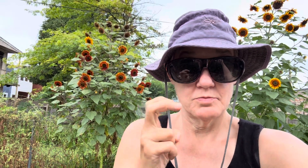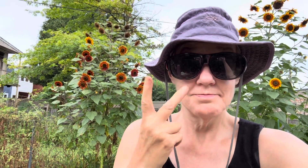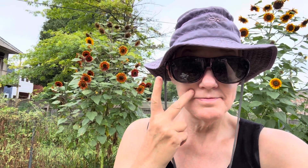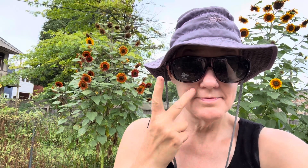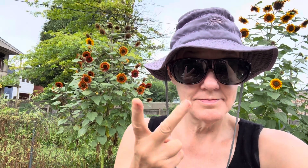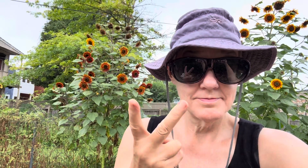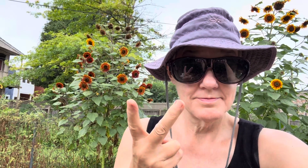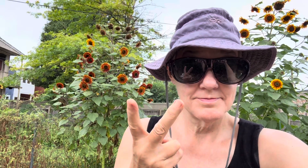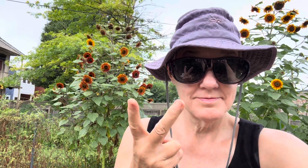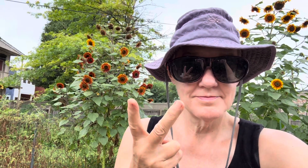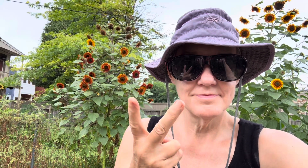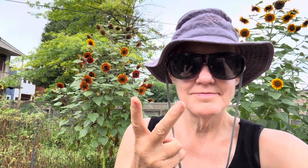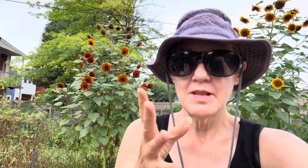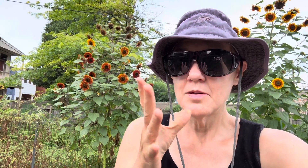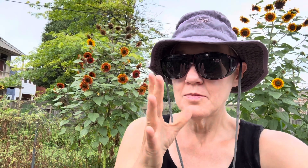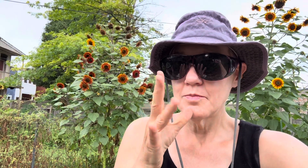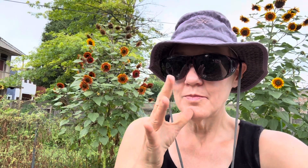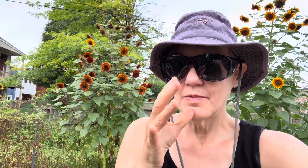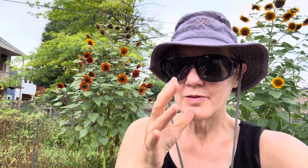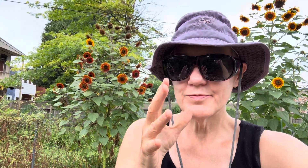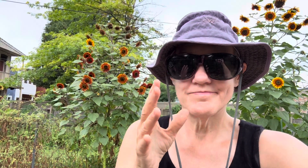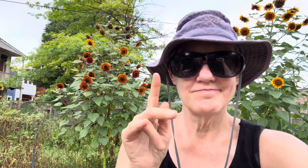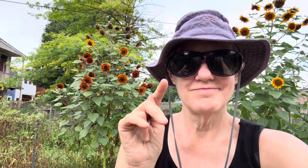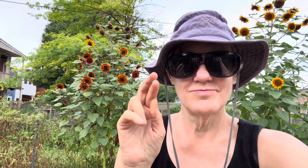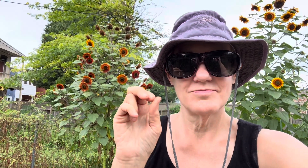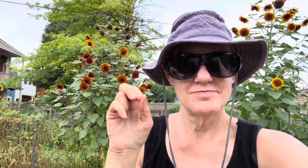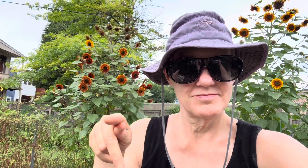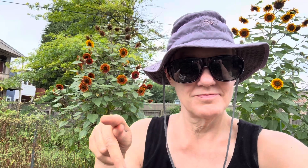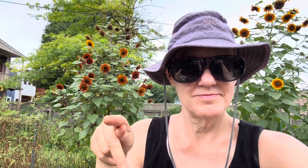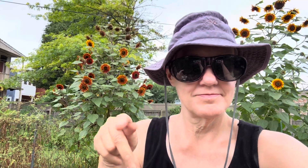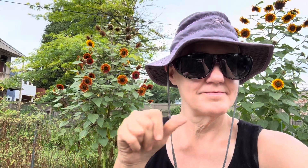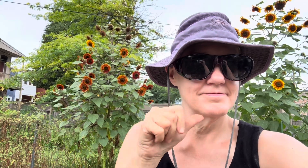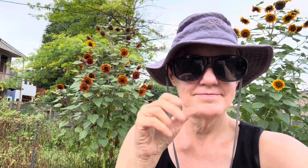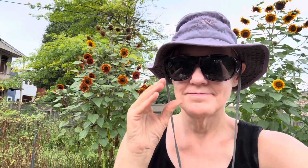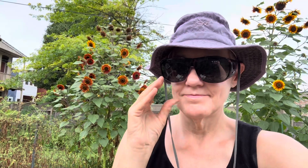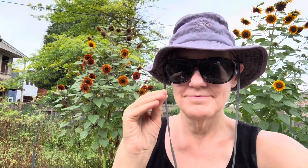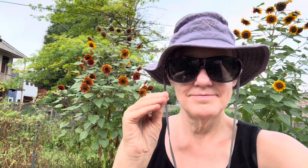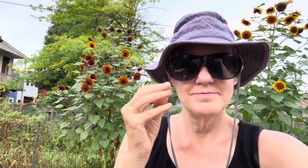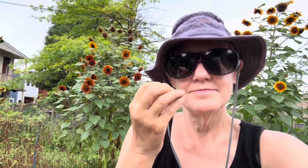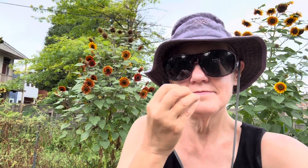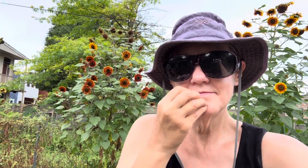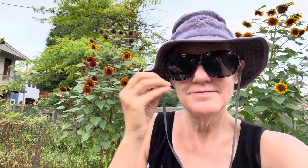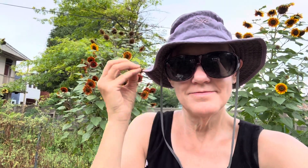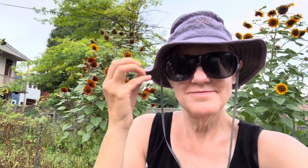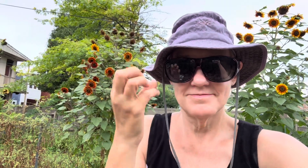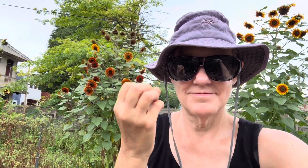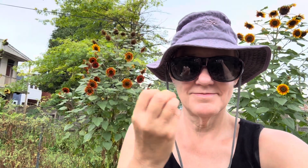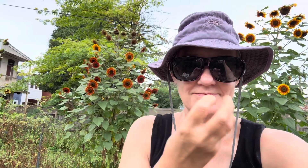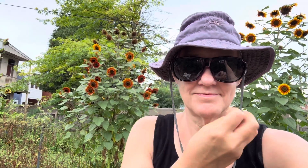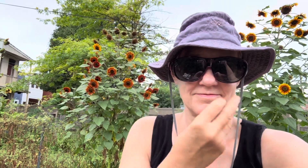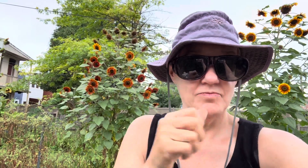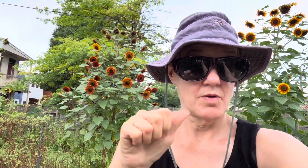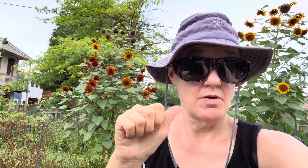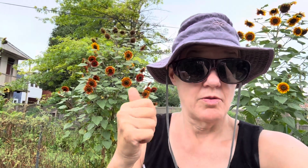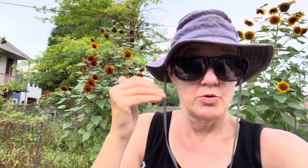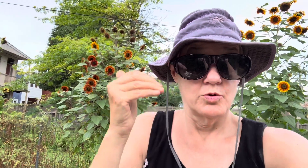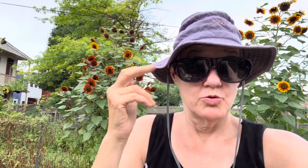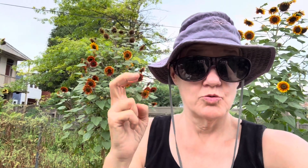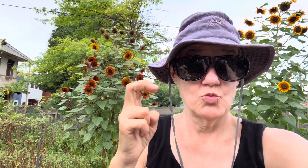baby squirrels that you've been seeing on the videos? You know, they lost their mother when they were really young, and she never taught them they